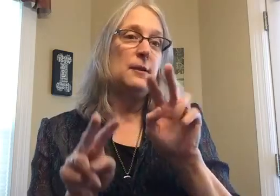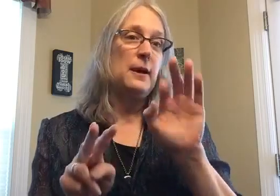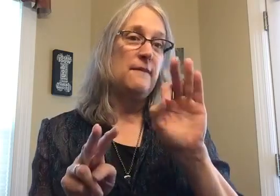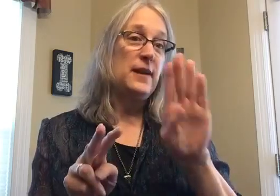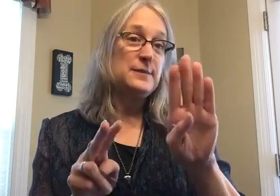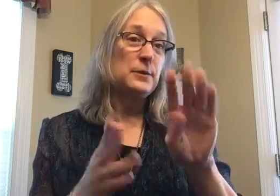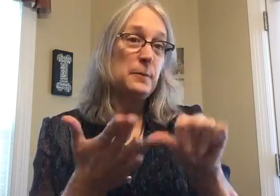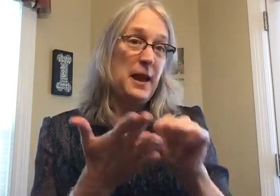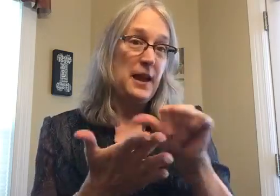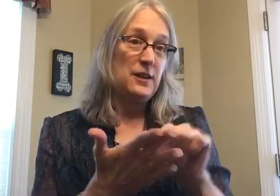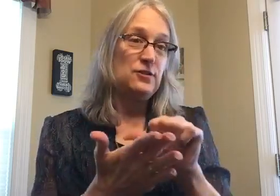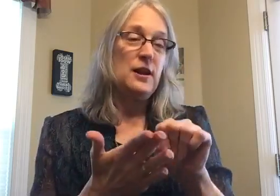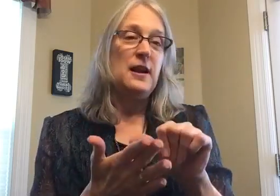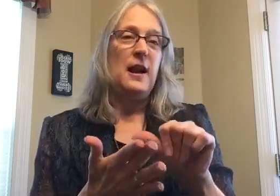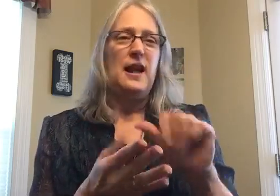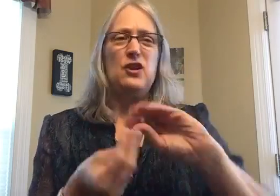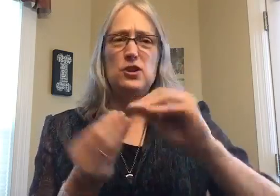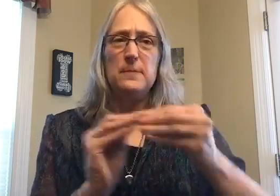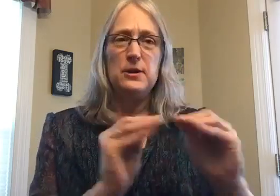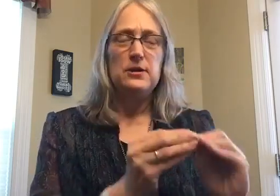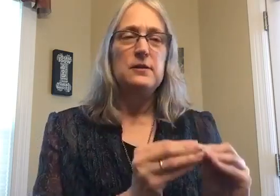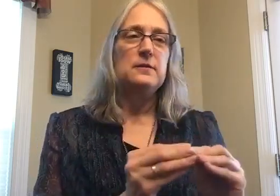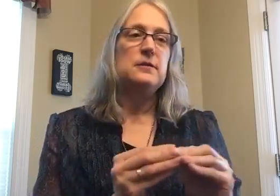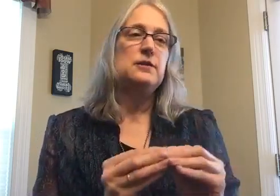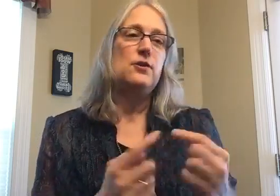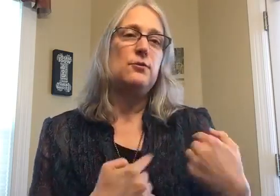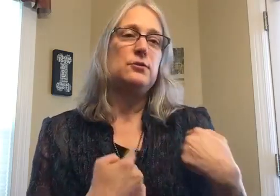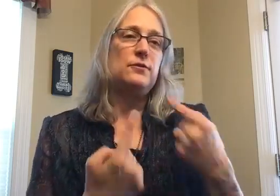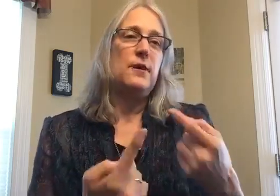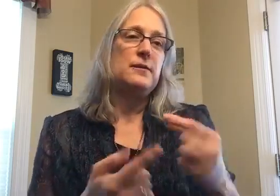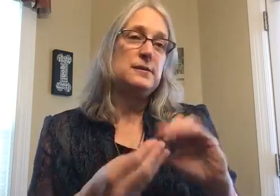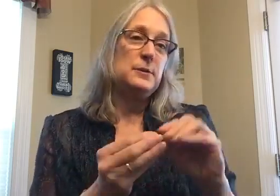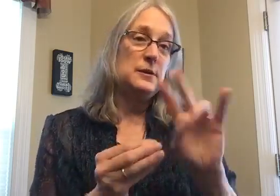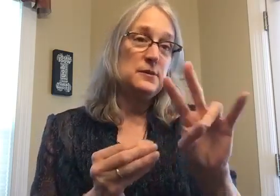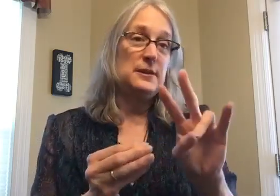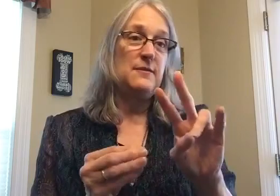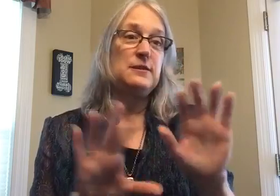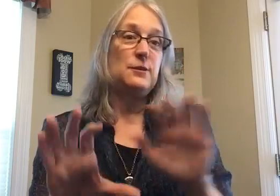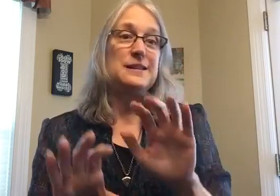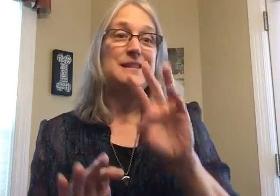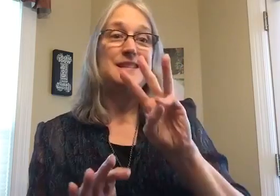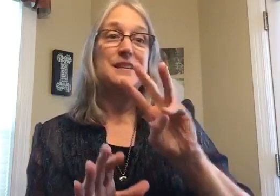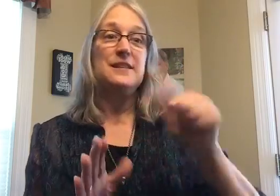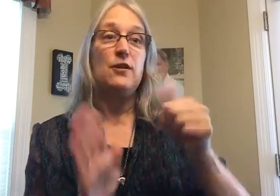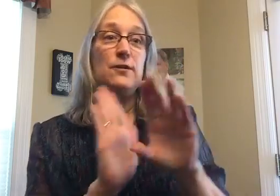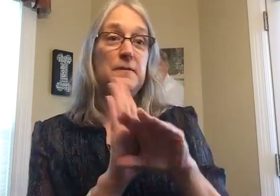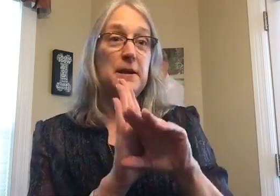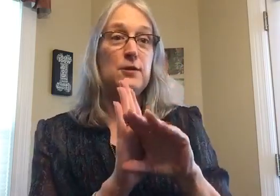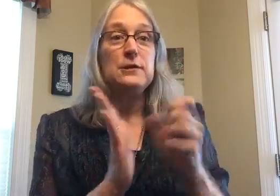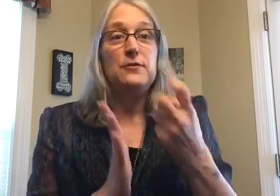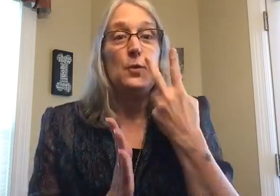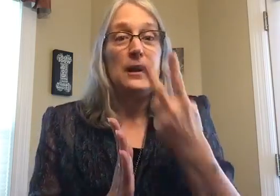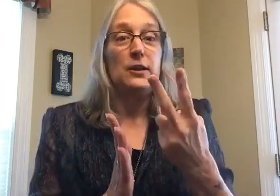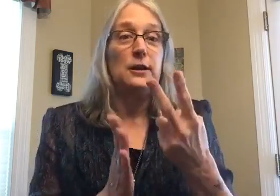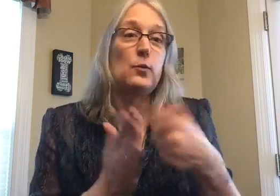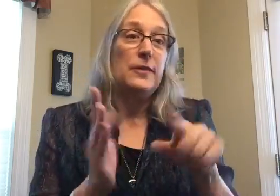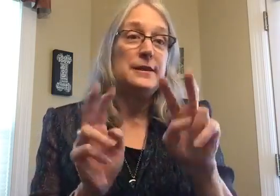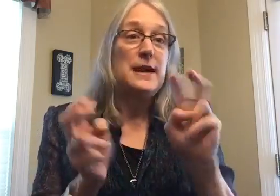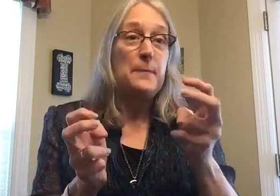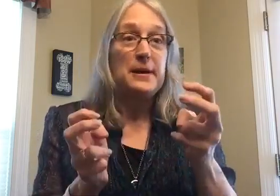my Facebook page, and they're numbered. So far this will be number 7. So I did 6 other videos if you want to look at what the topic is